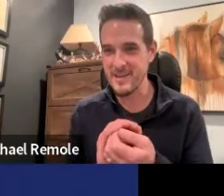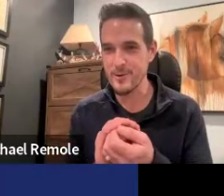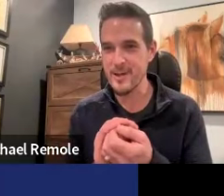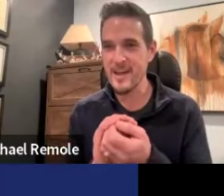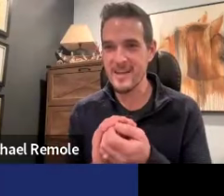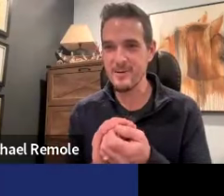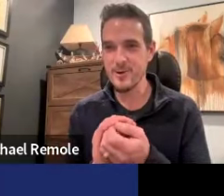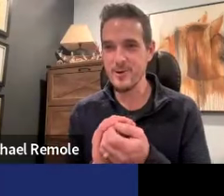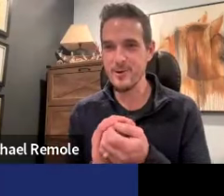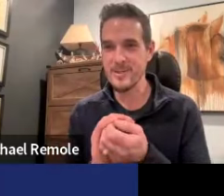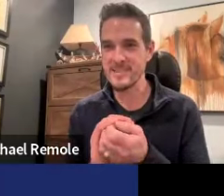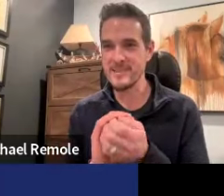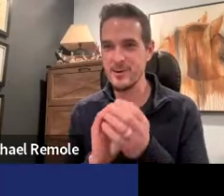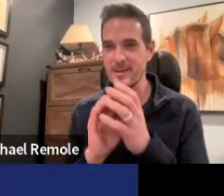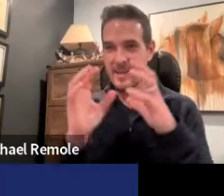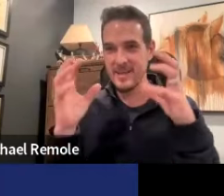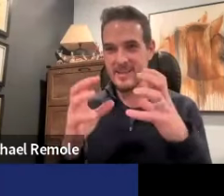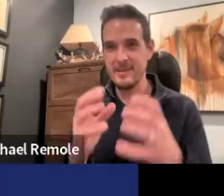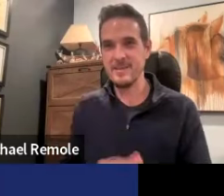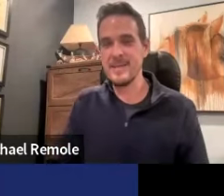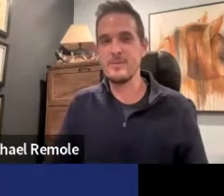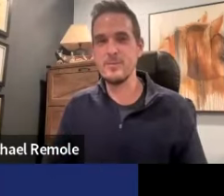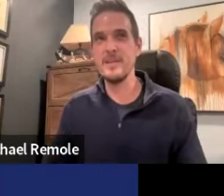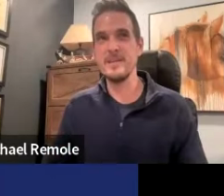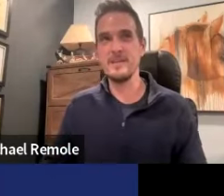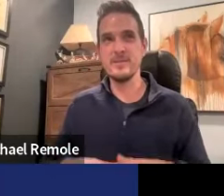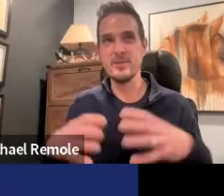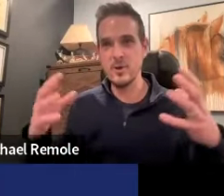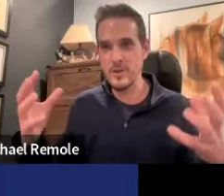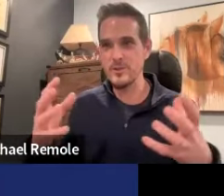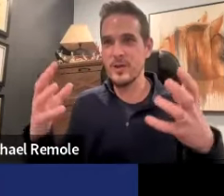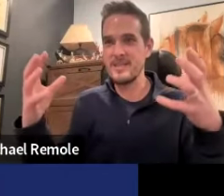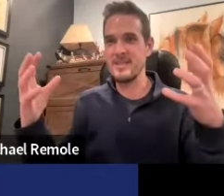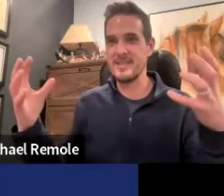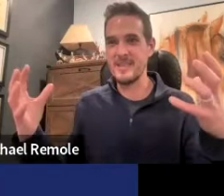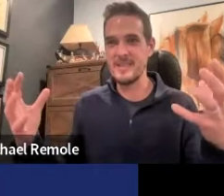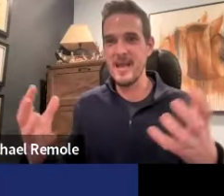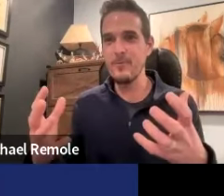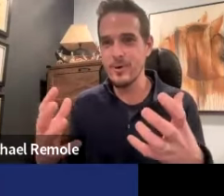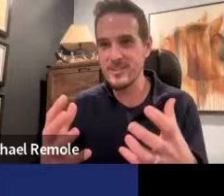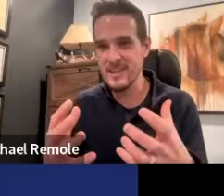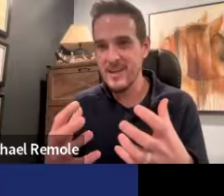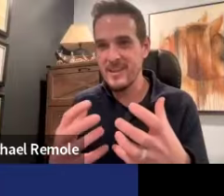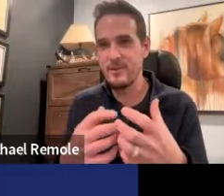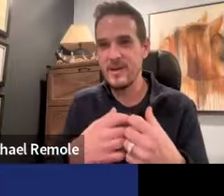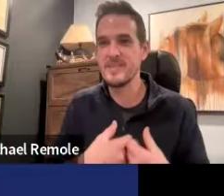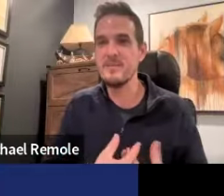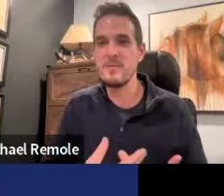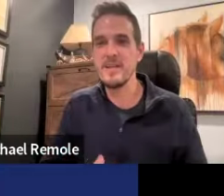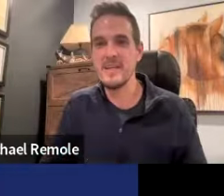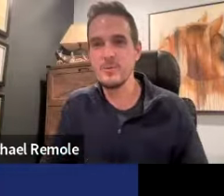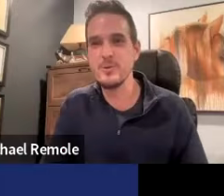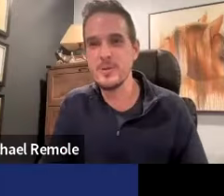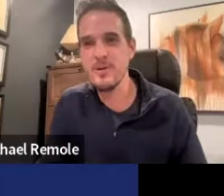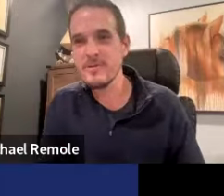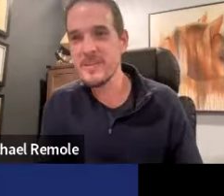working together and how it's all connected, like that the sequential and the networks that we have to keep